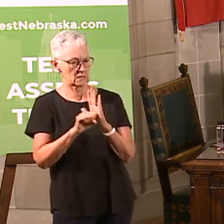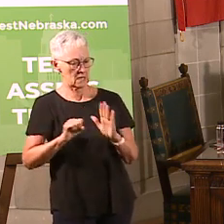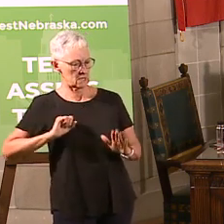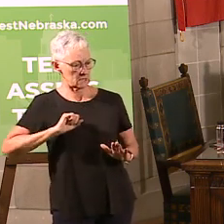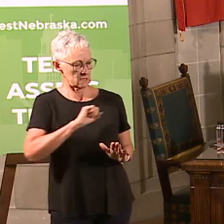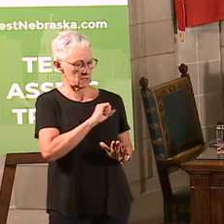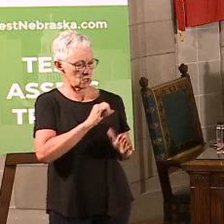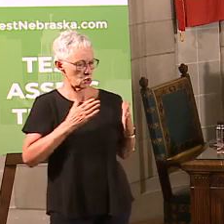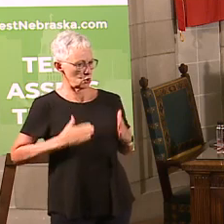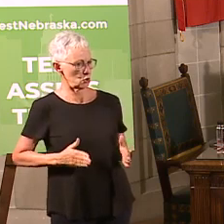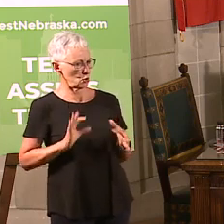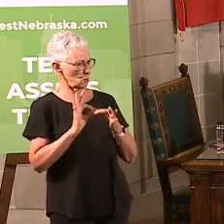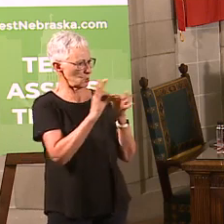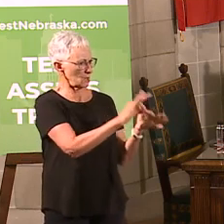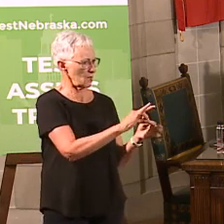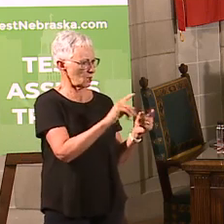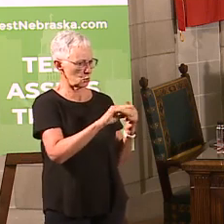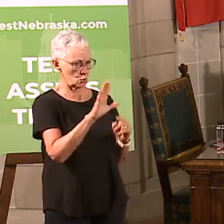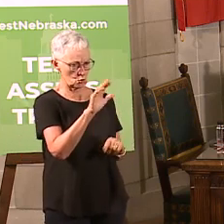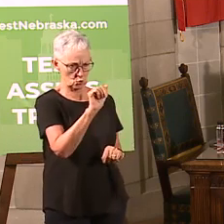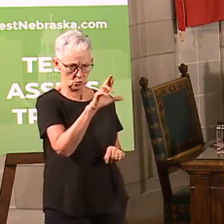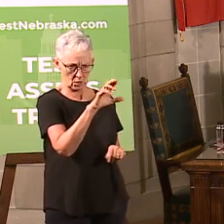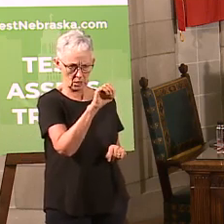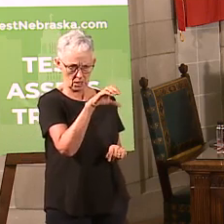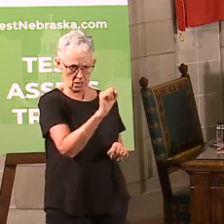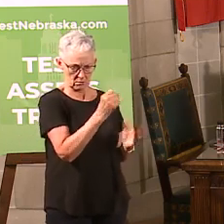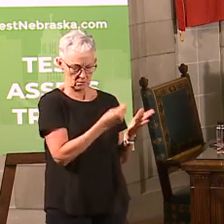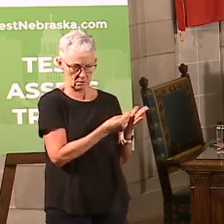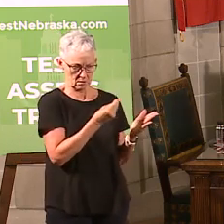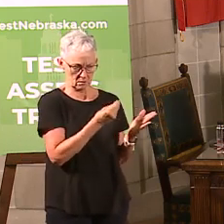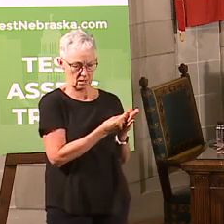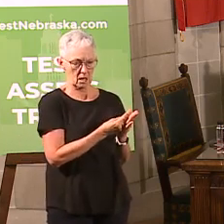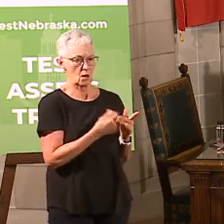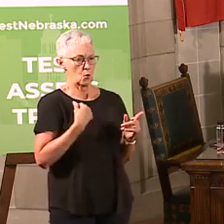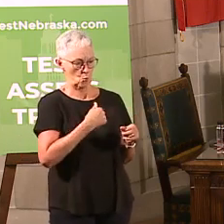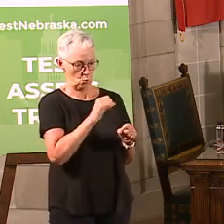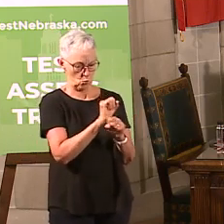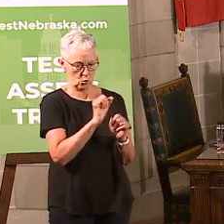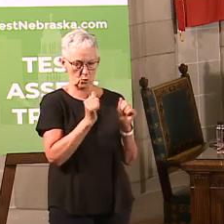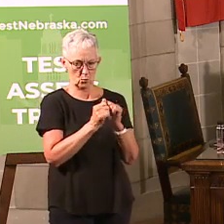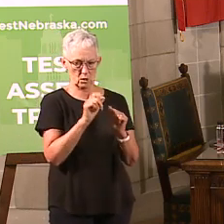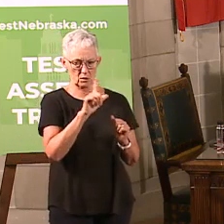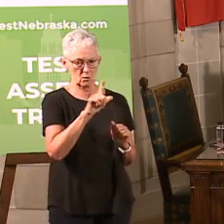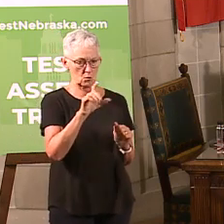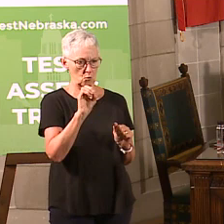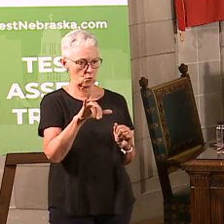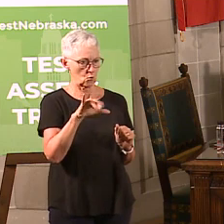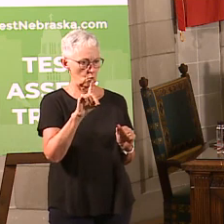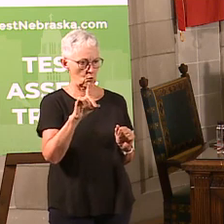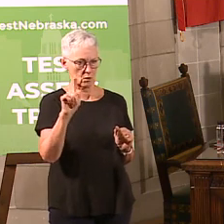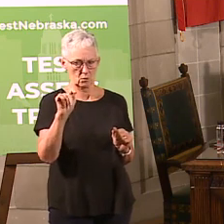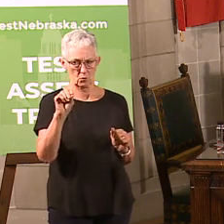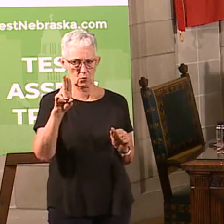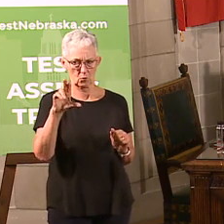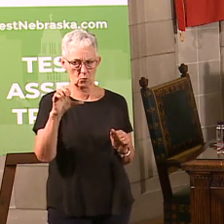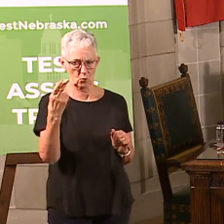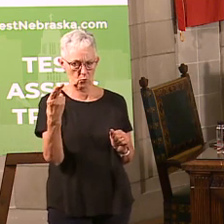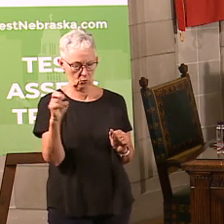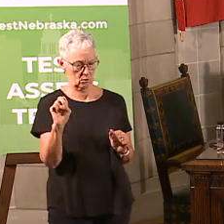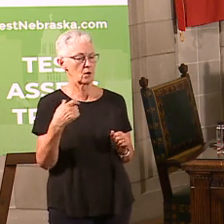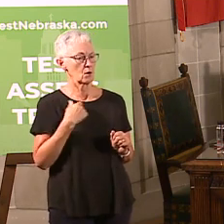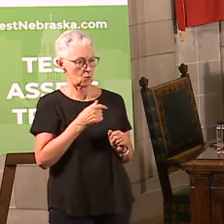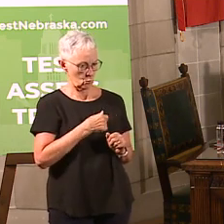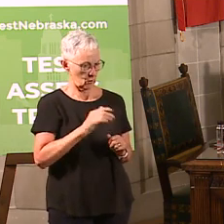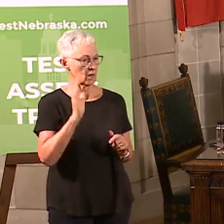And again, we announced that we're working with Deloitte & Touche, so we will have transparency up there with regard to the, how